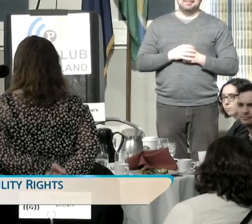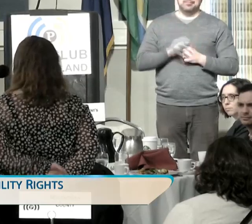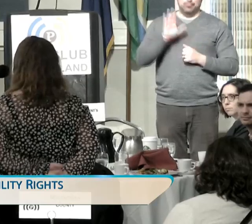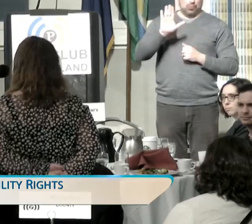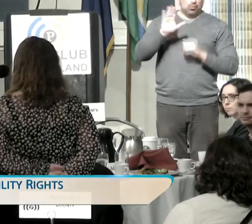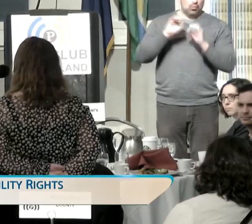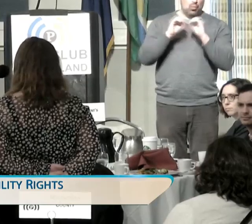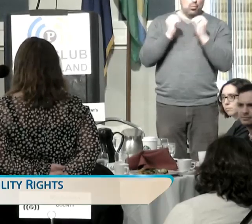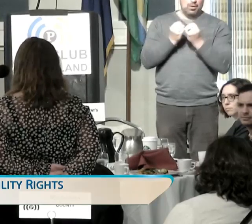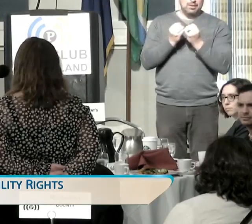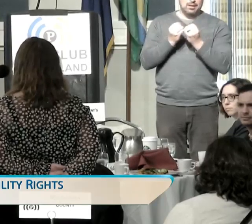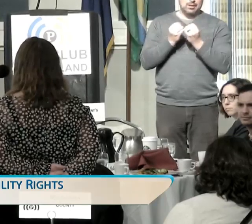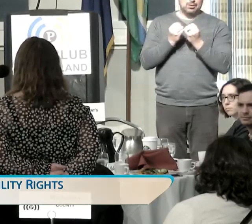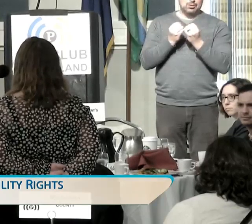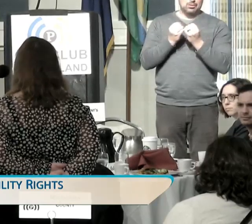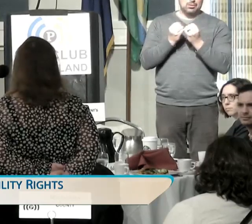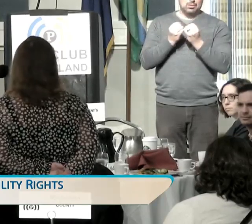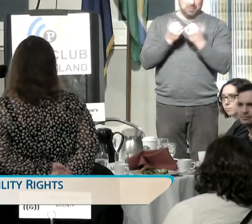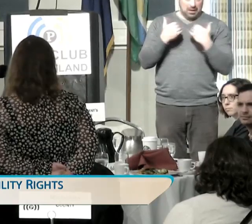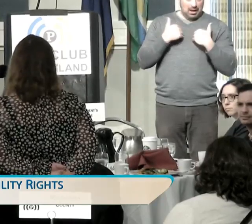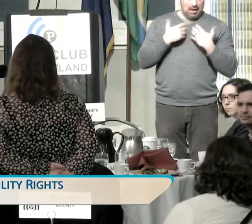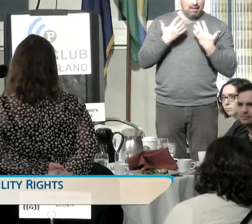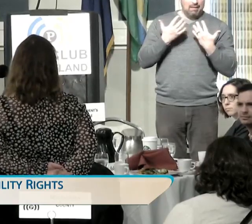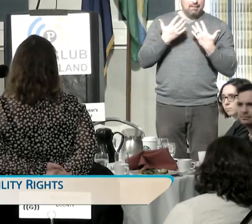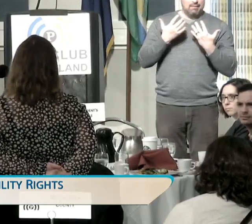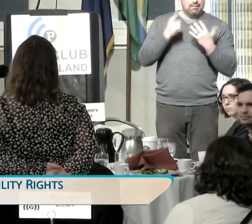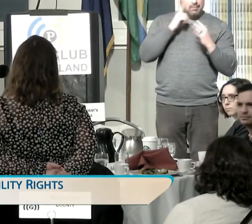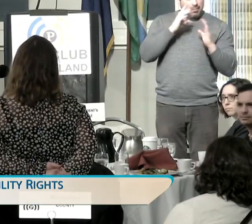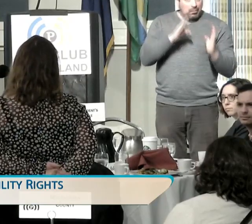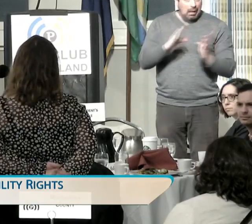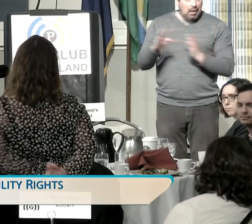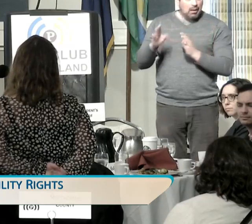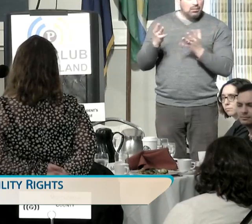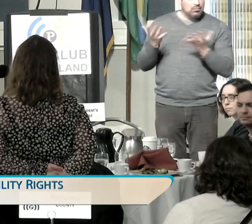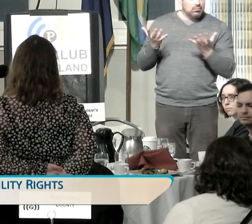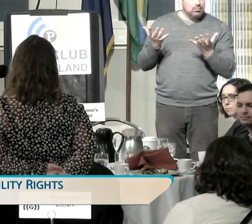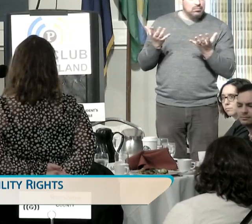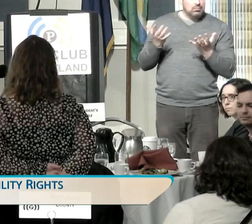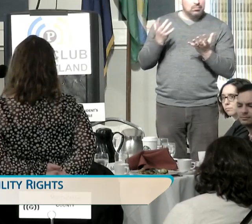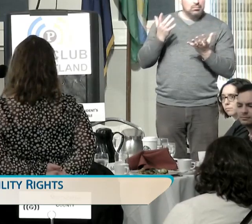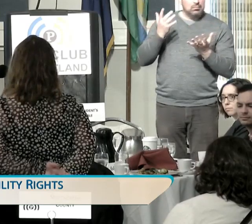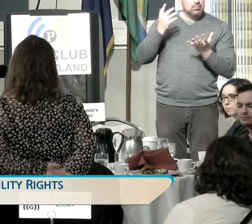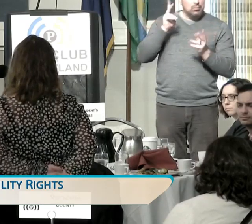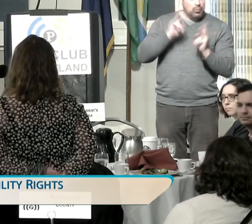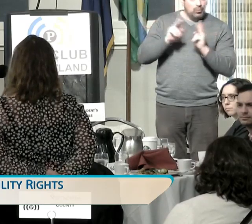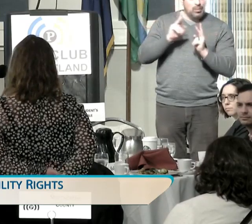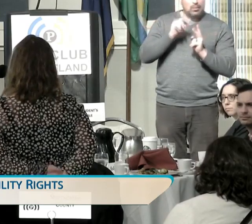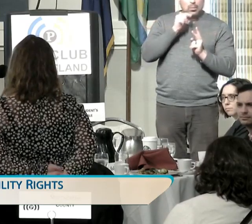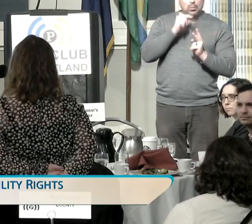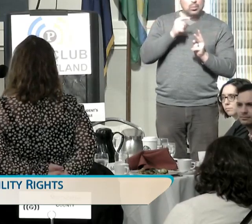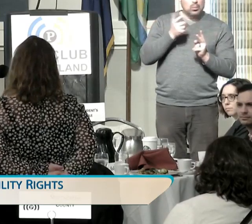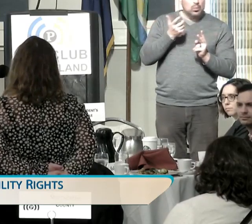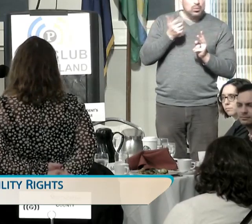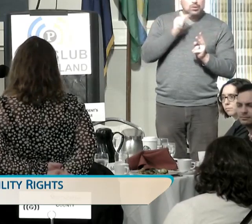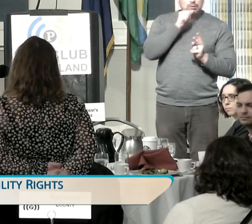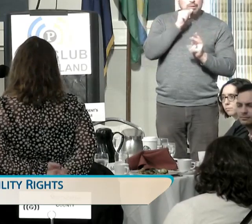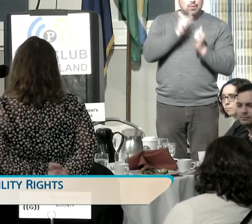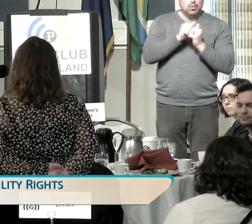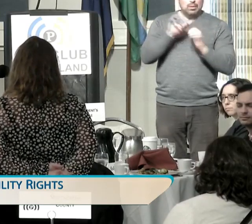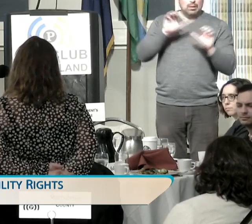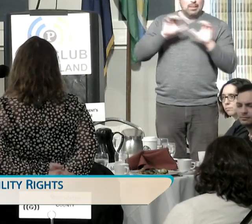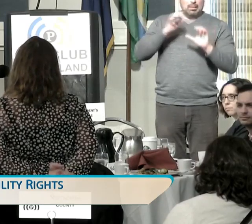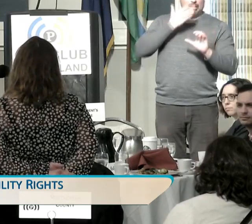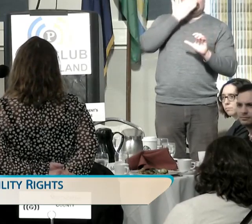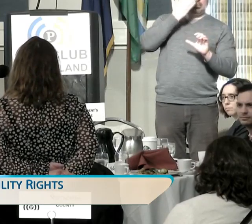your organization have a contingency of people that suffer with that problem?